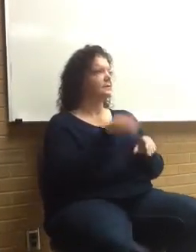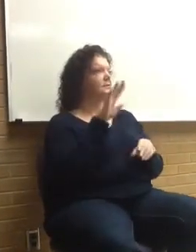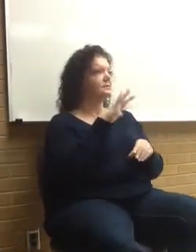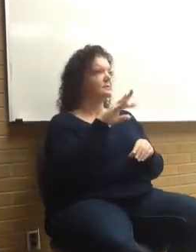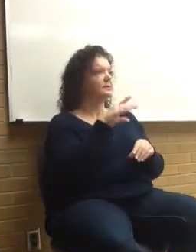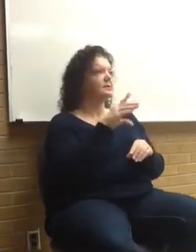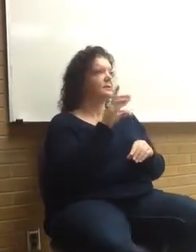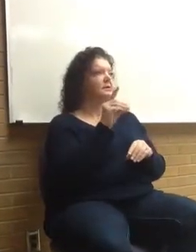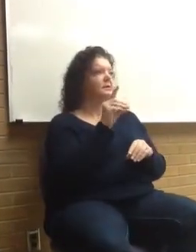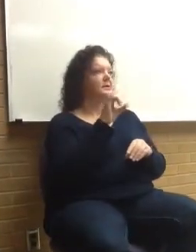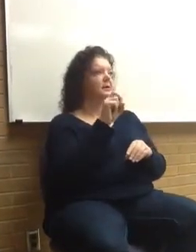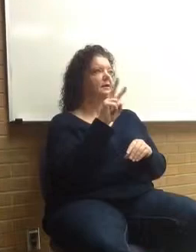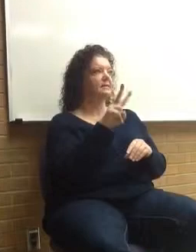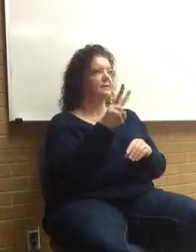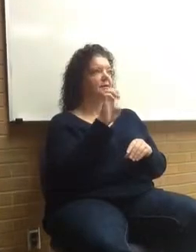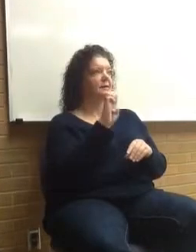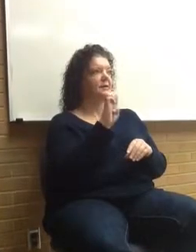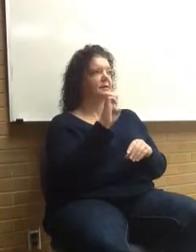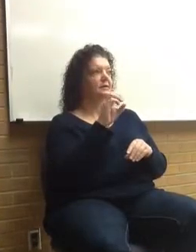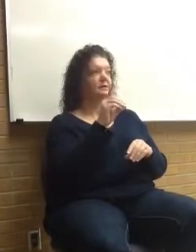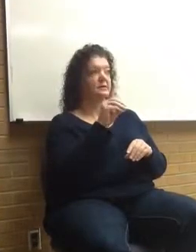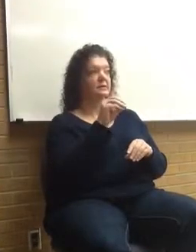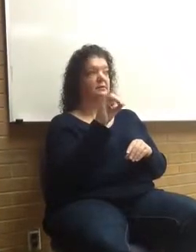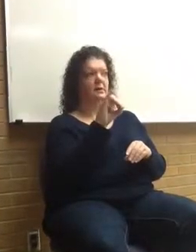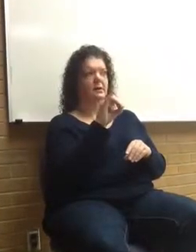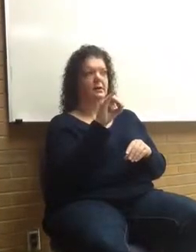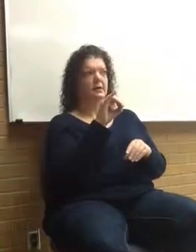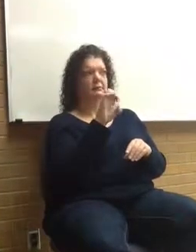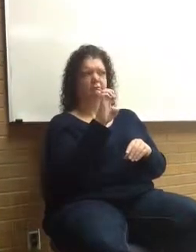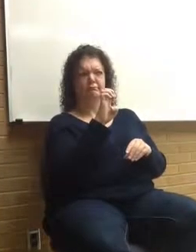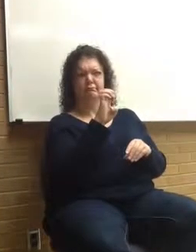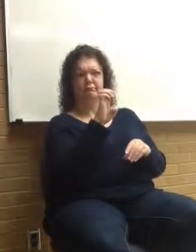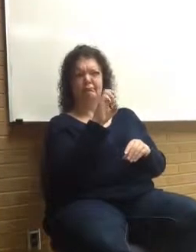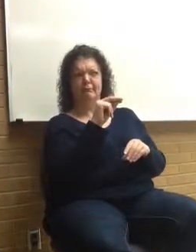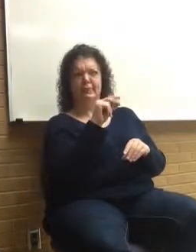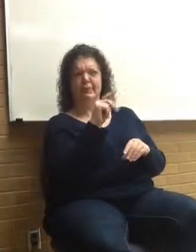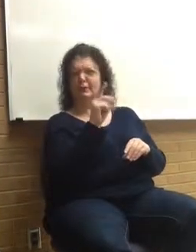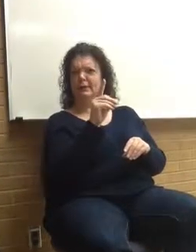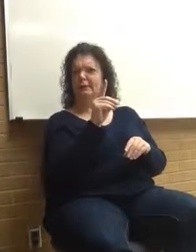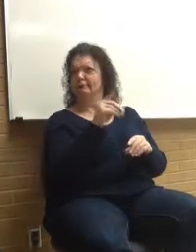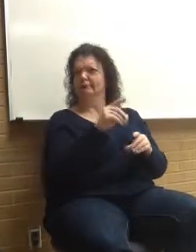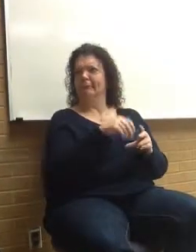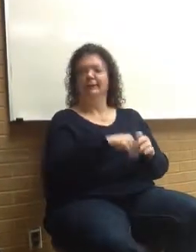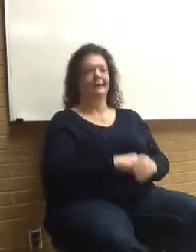Dividend, Uh-huh. D-I-V-I-D-E-N-D. Okay, right next to 7, put